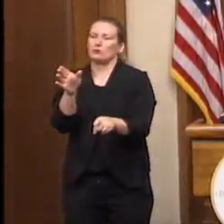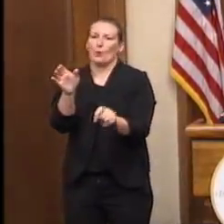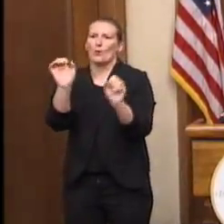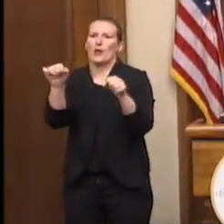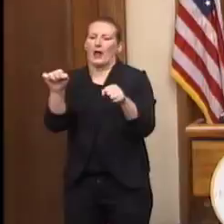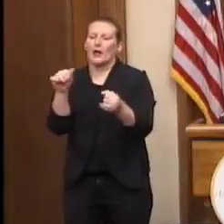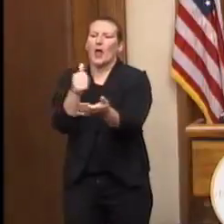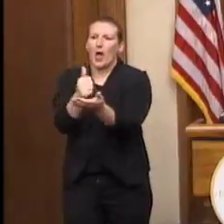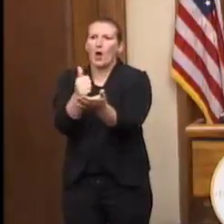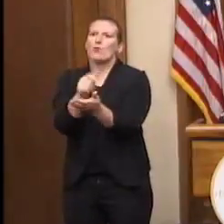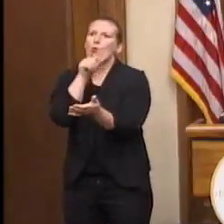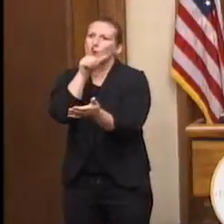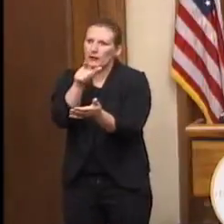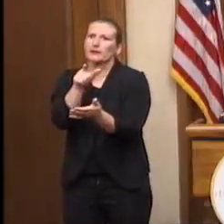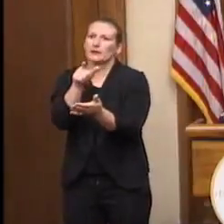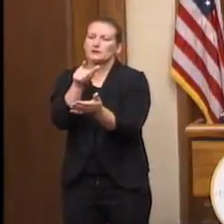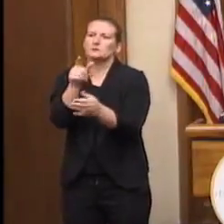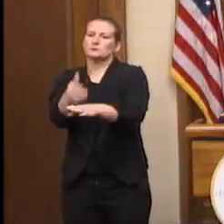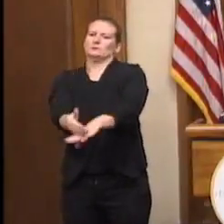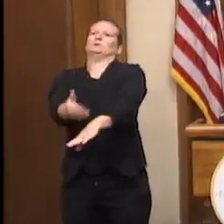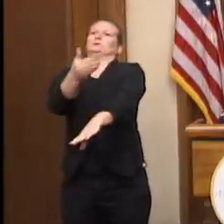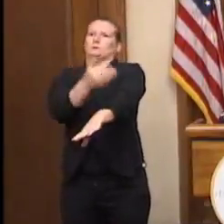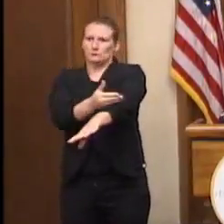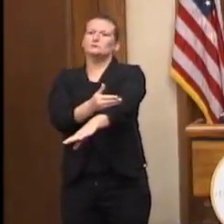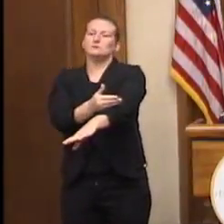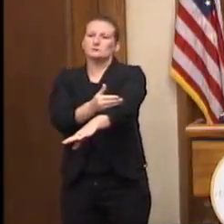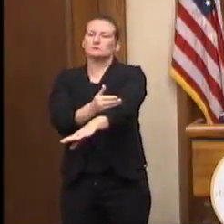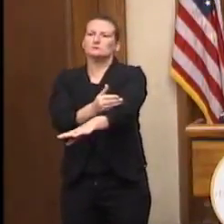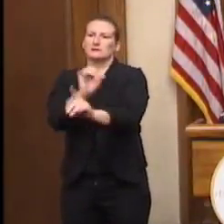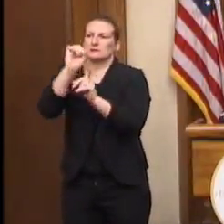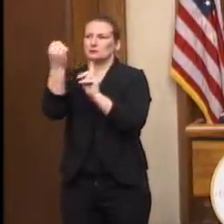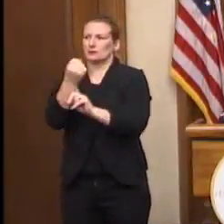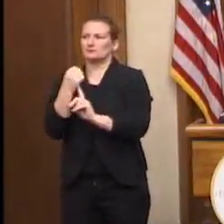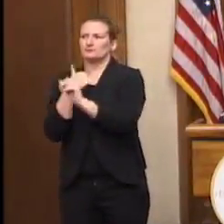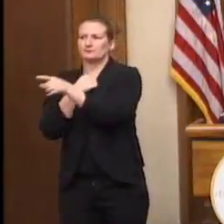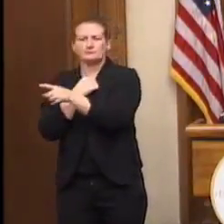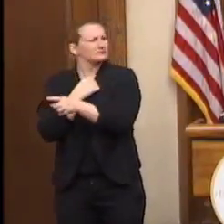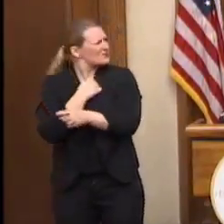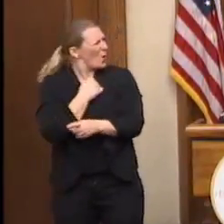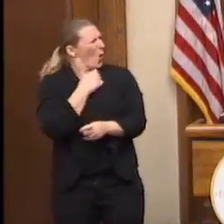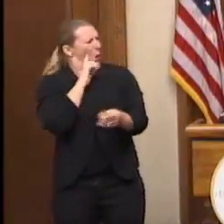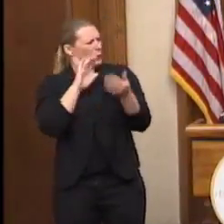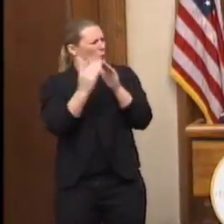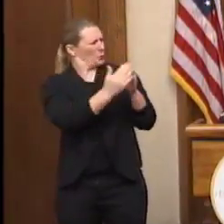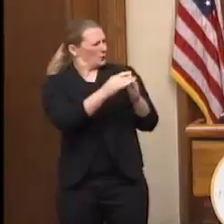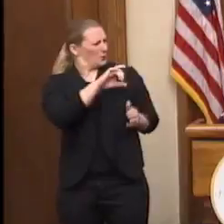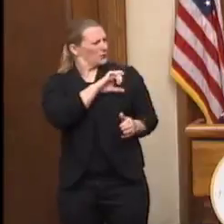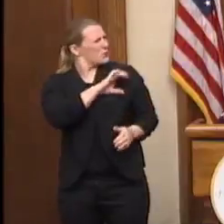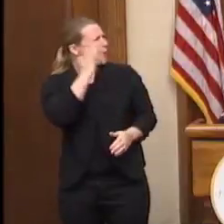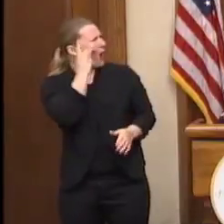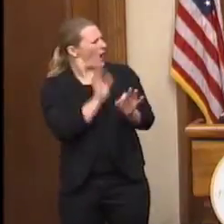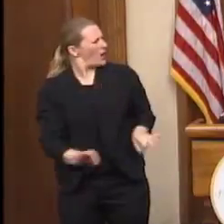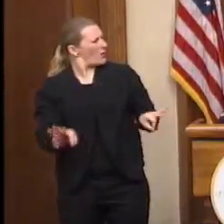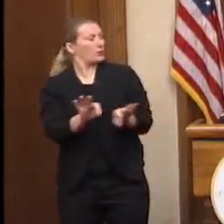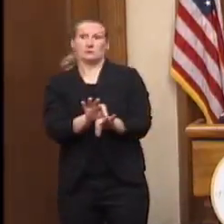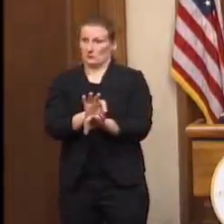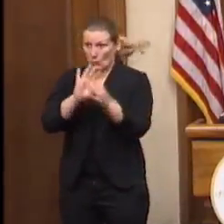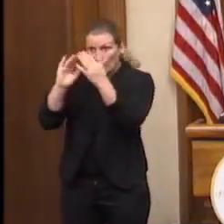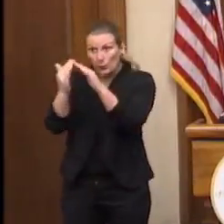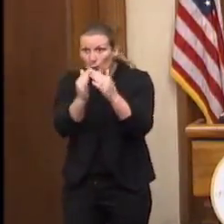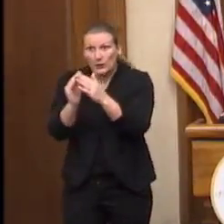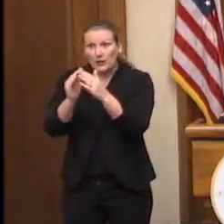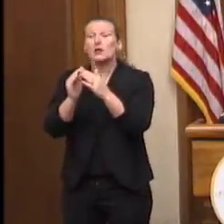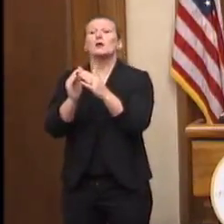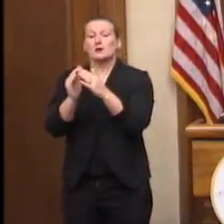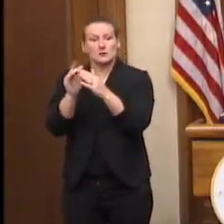have a meaningful impact and direct impact on crime reduction. Why is community policing so important to you? Community policing is important to me